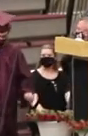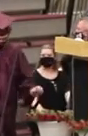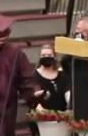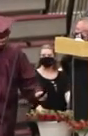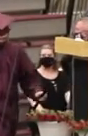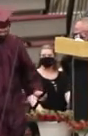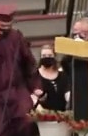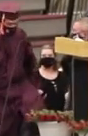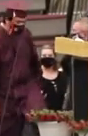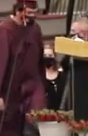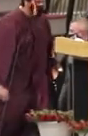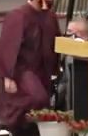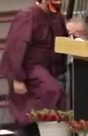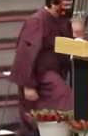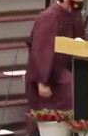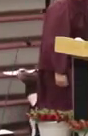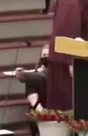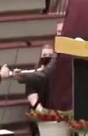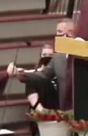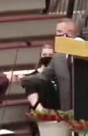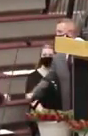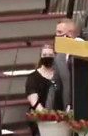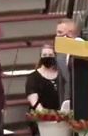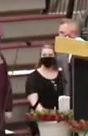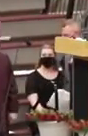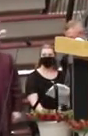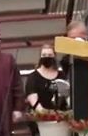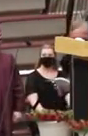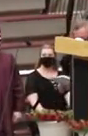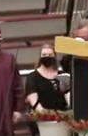Nathan Christian Morton.